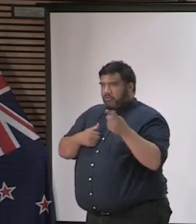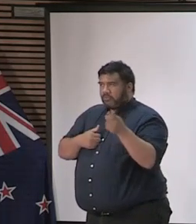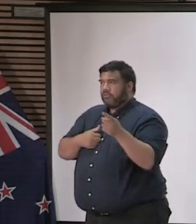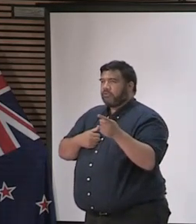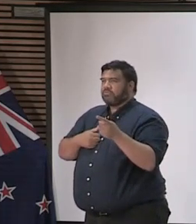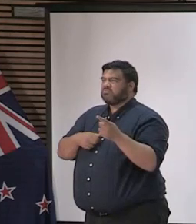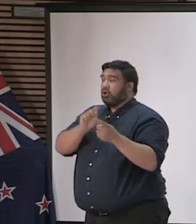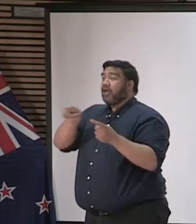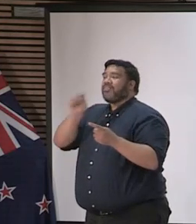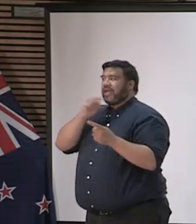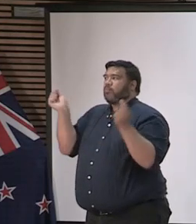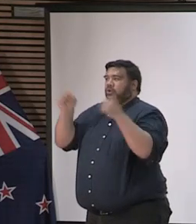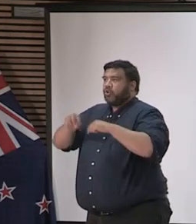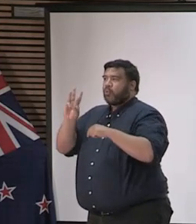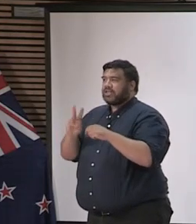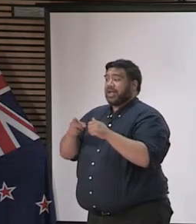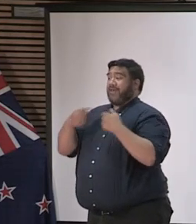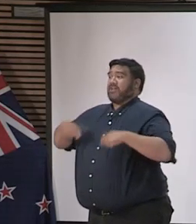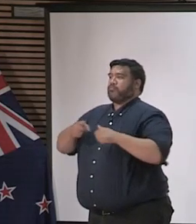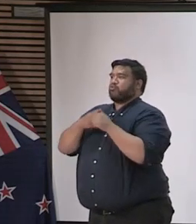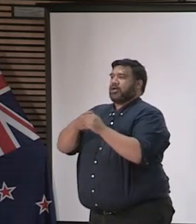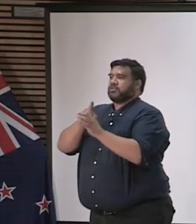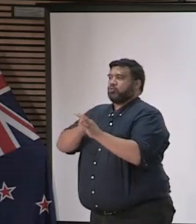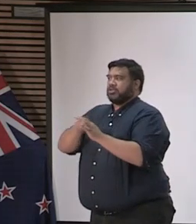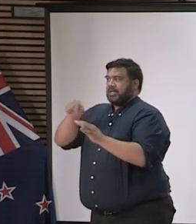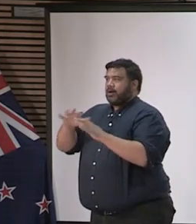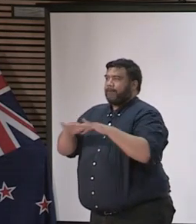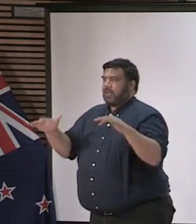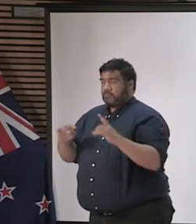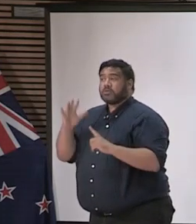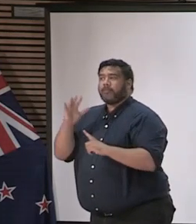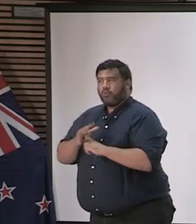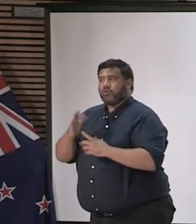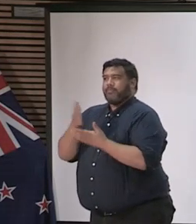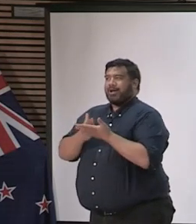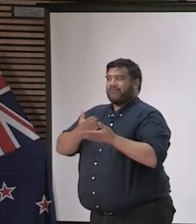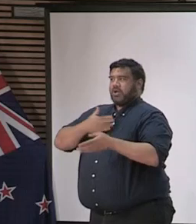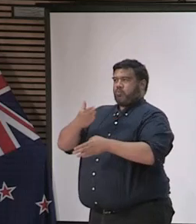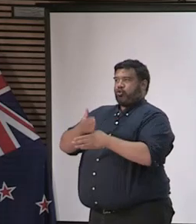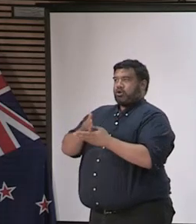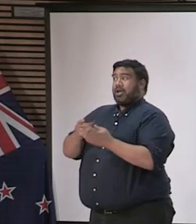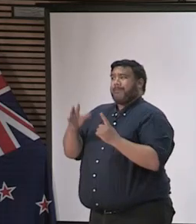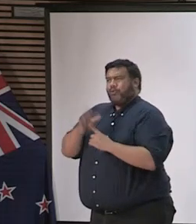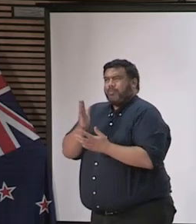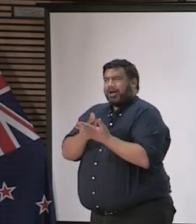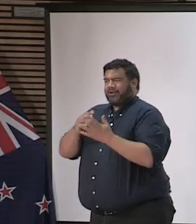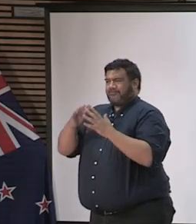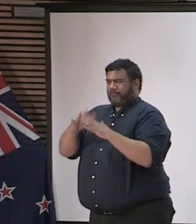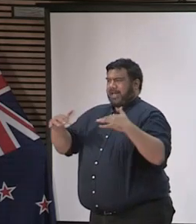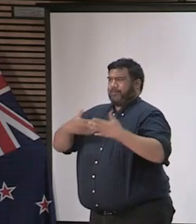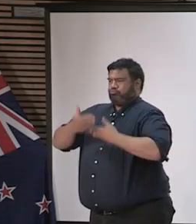weeks will all be available to answer questions in the House. We think that's an important part of the parliamentary process that we are here.